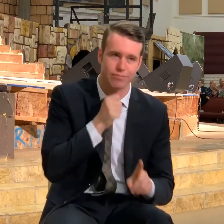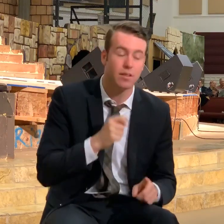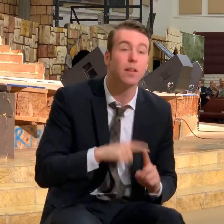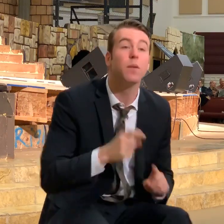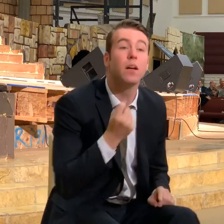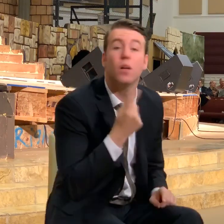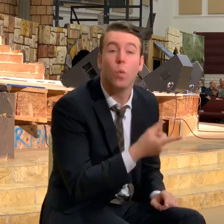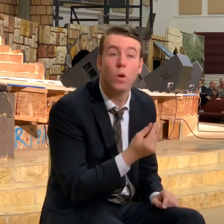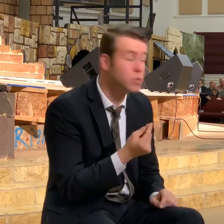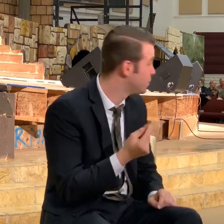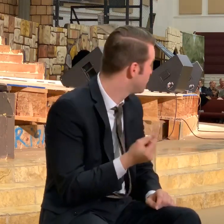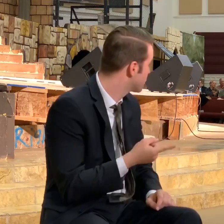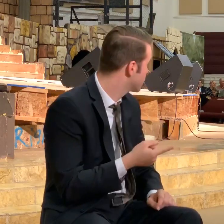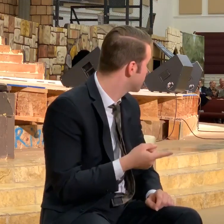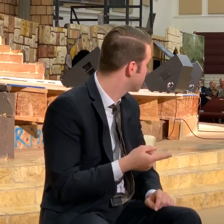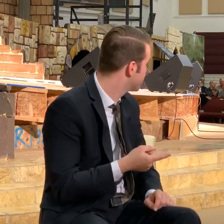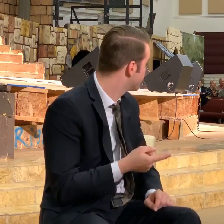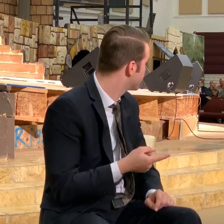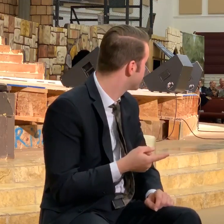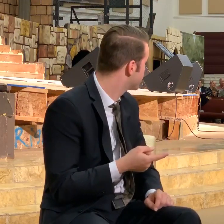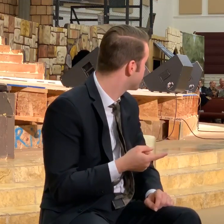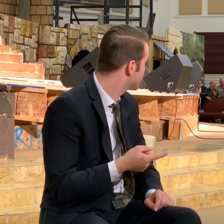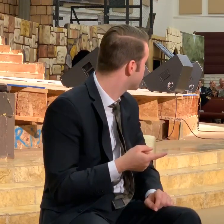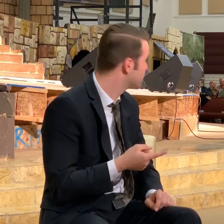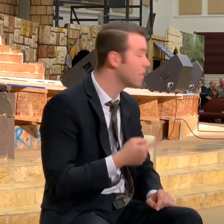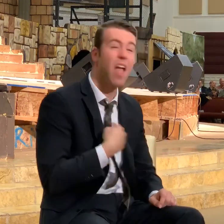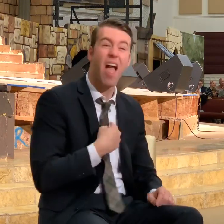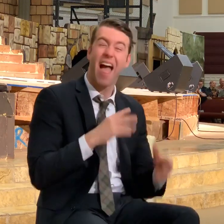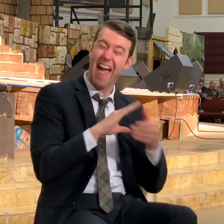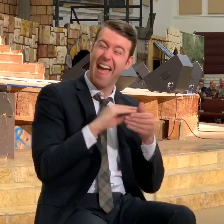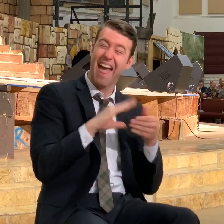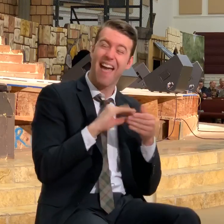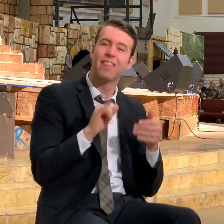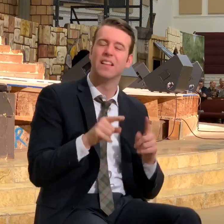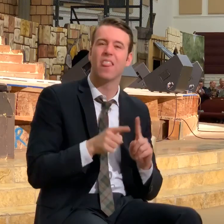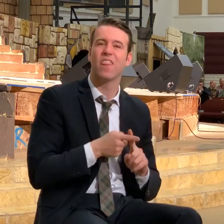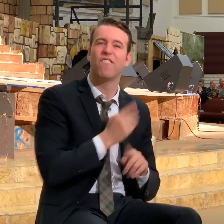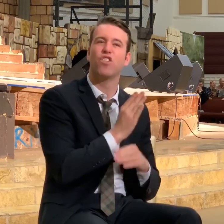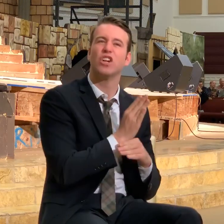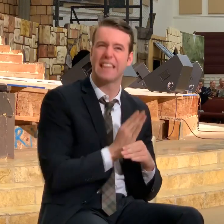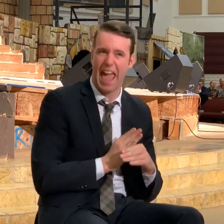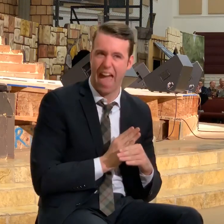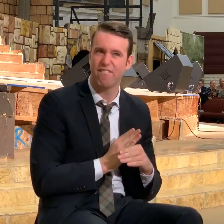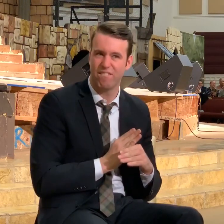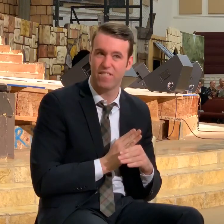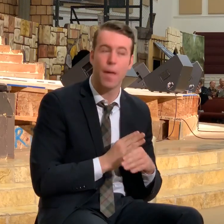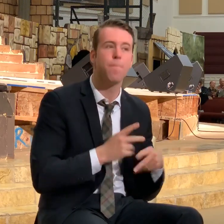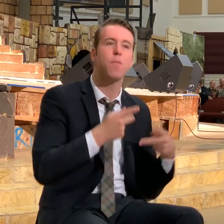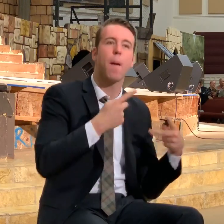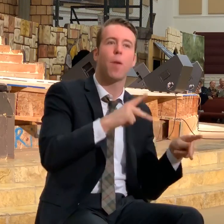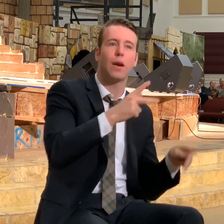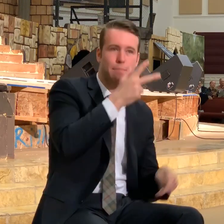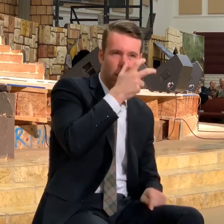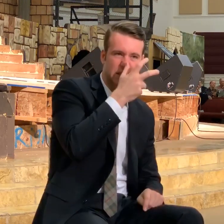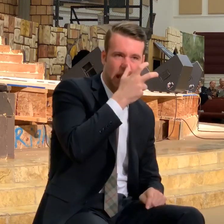But here's what you do. I've only given you the first half of my message. Party